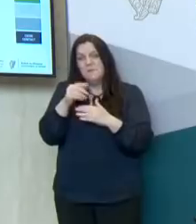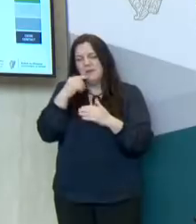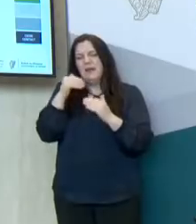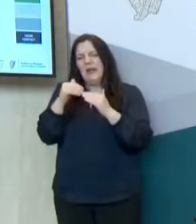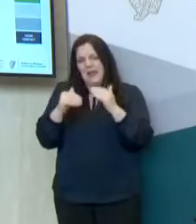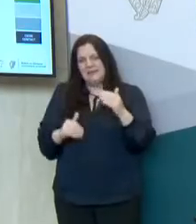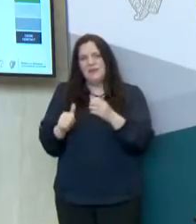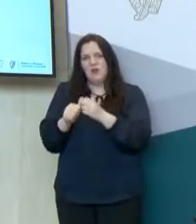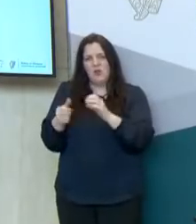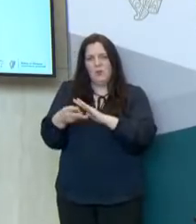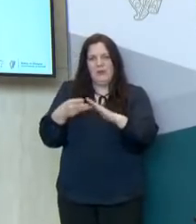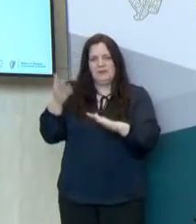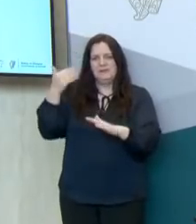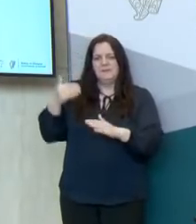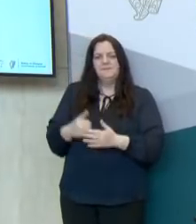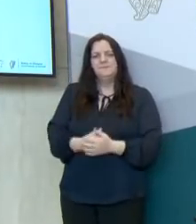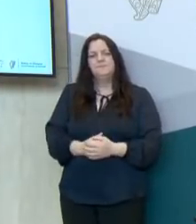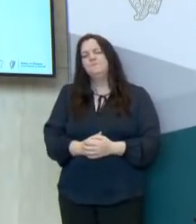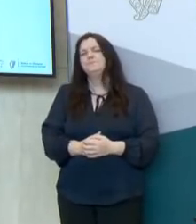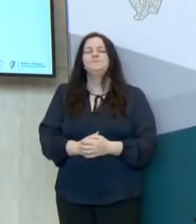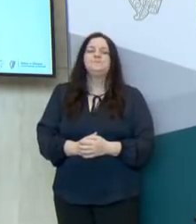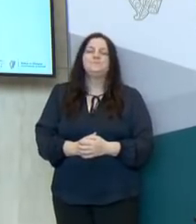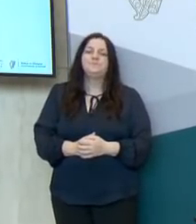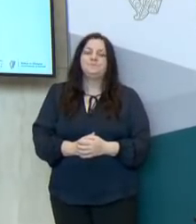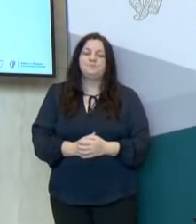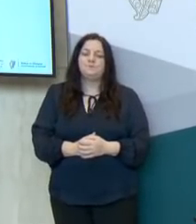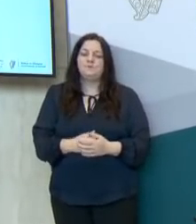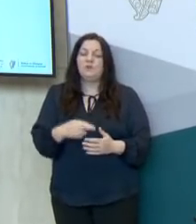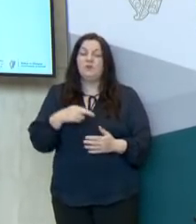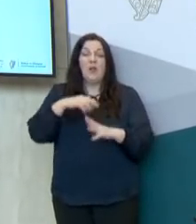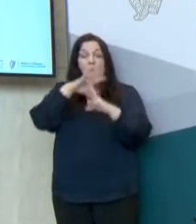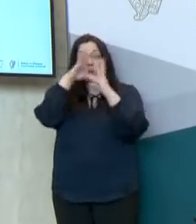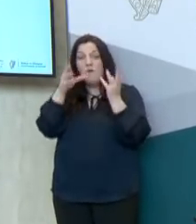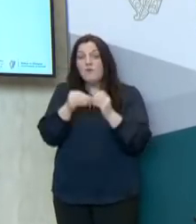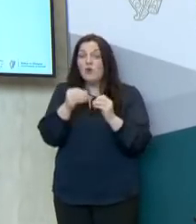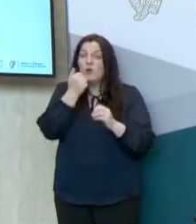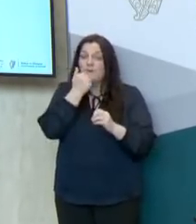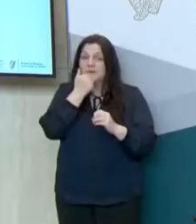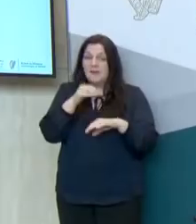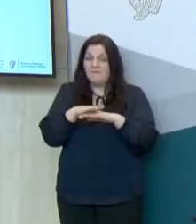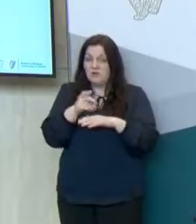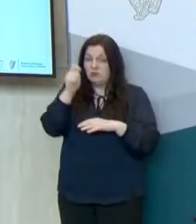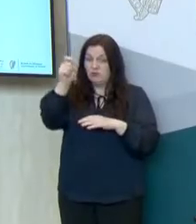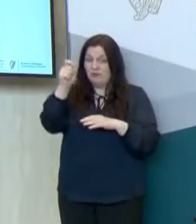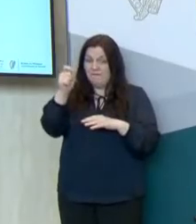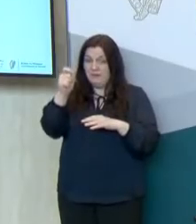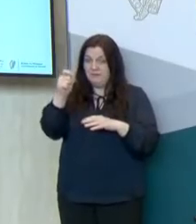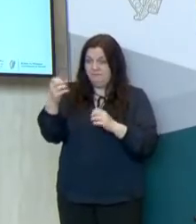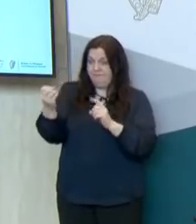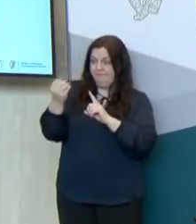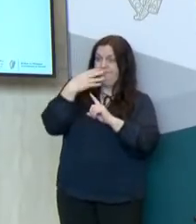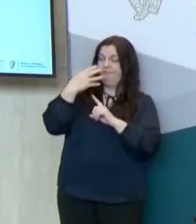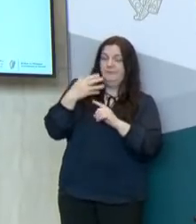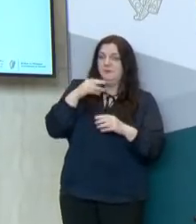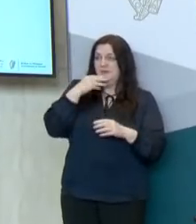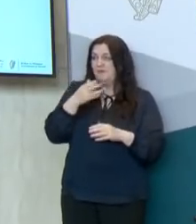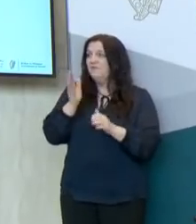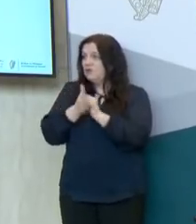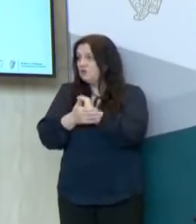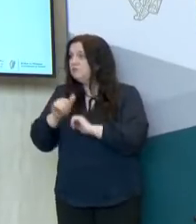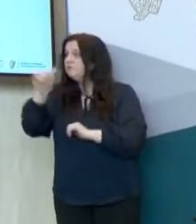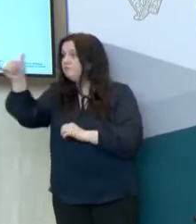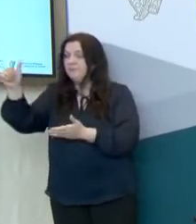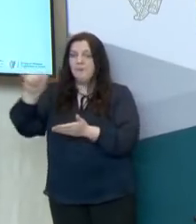in the preceding weeks. And the absolute numbers of travel-related infections bear that out,